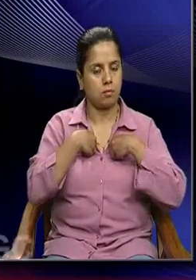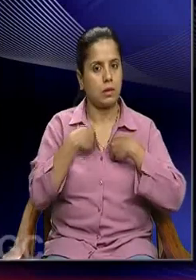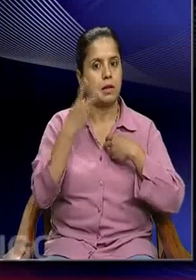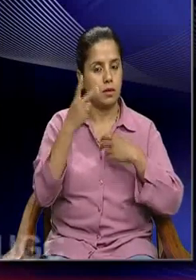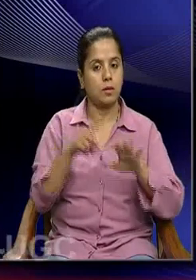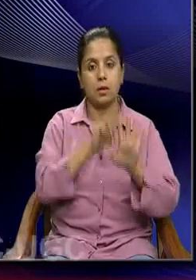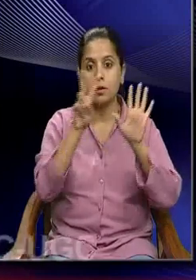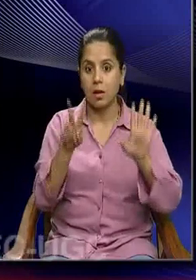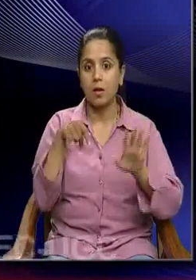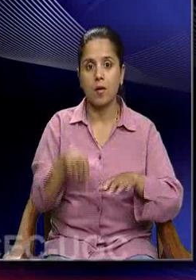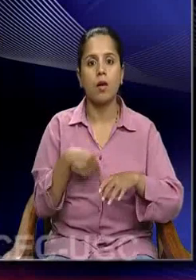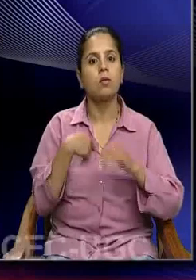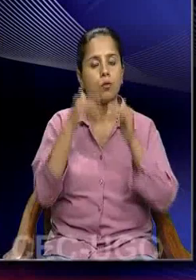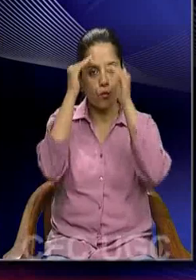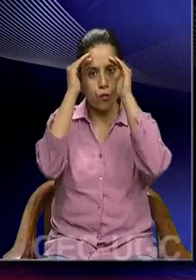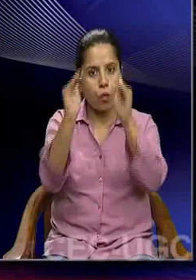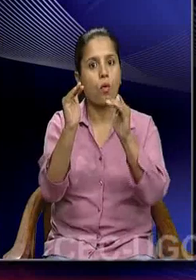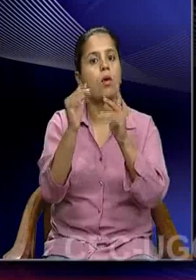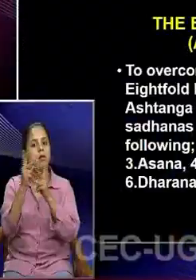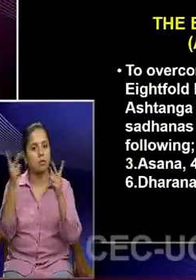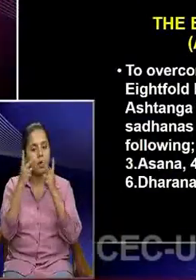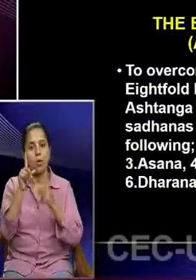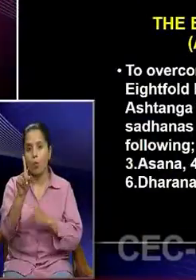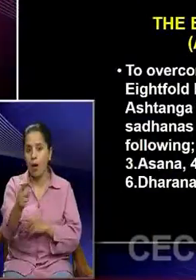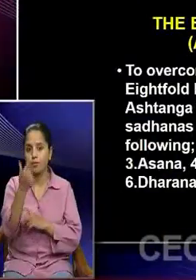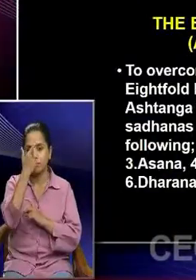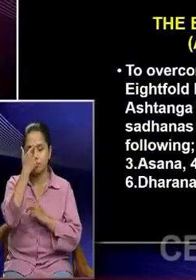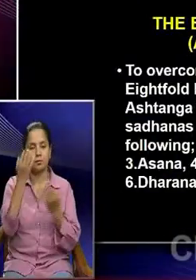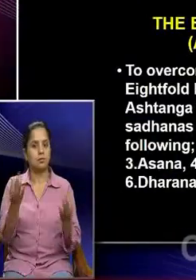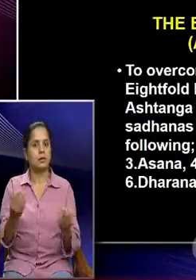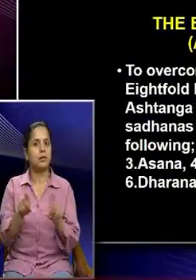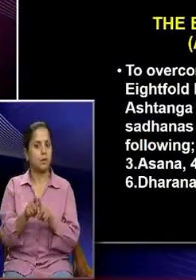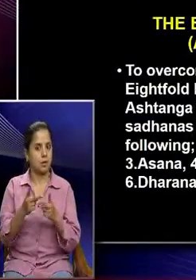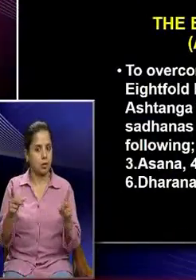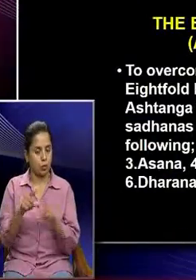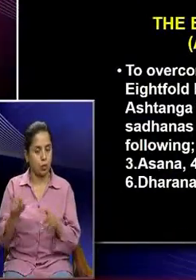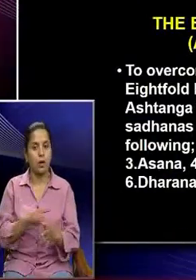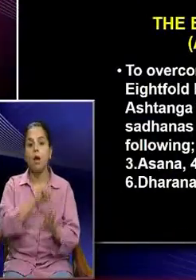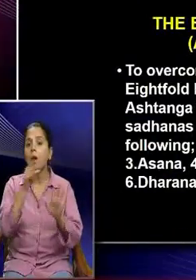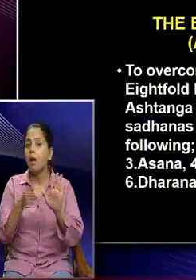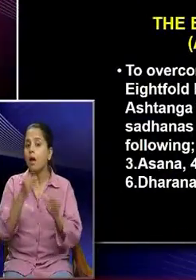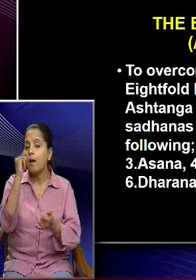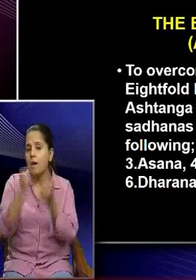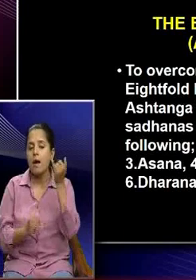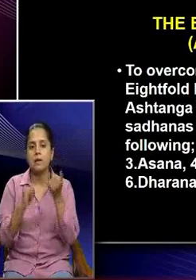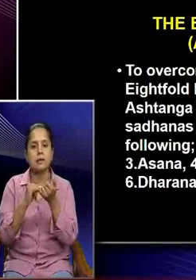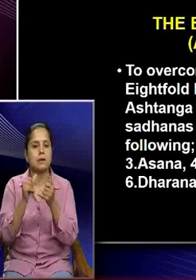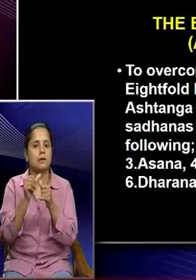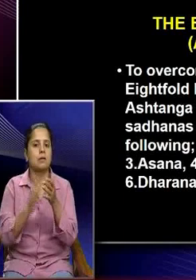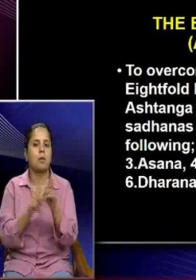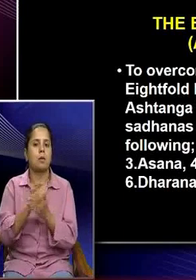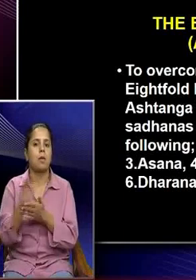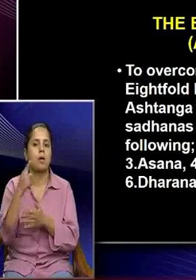seventh is Dhyan, and the last is Samadhi. So these are